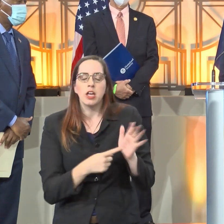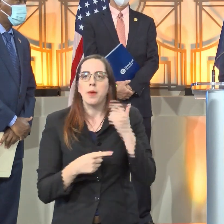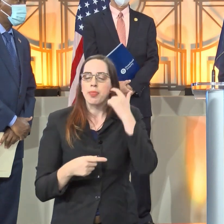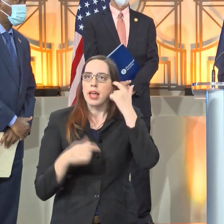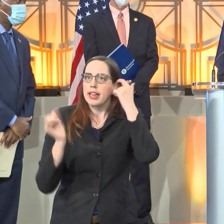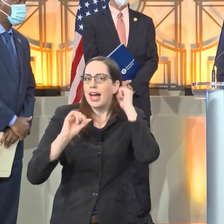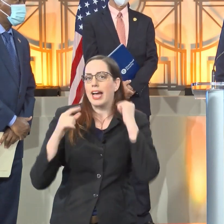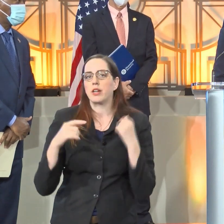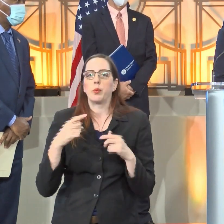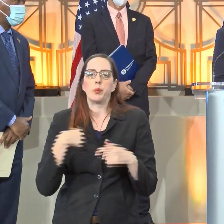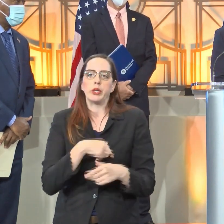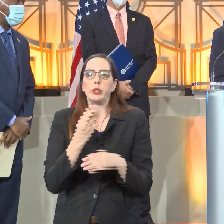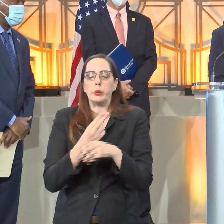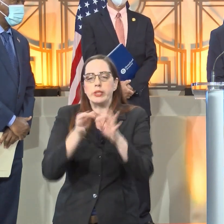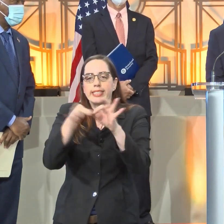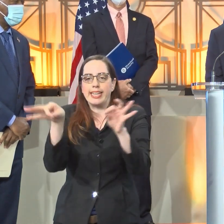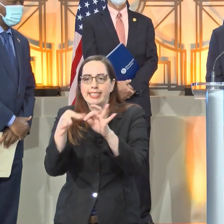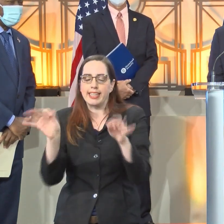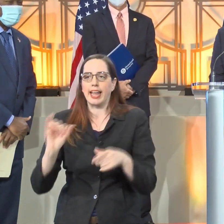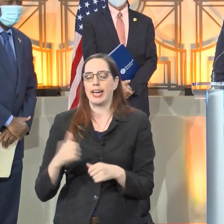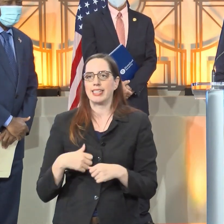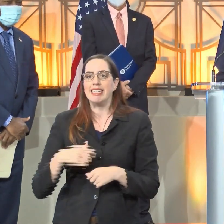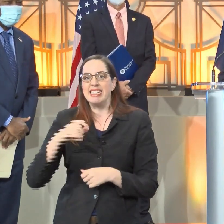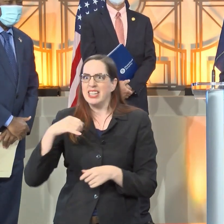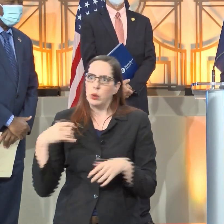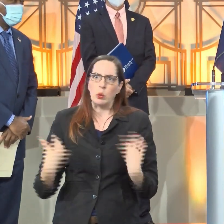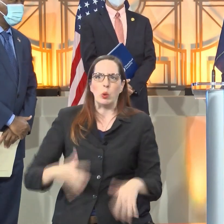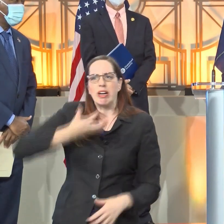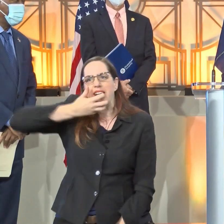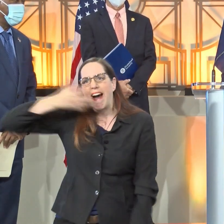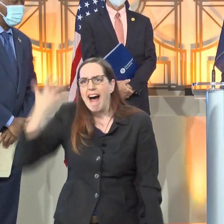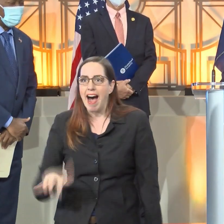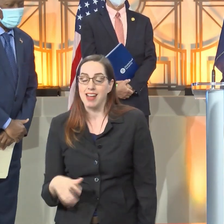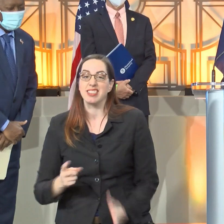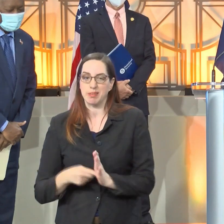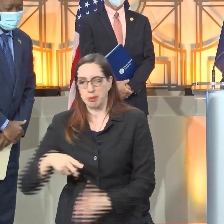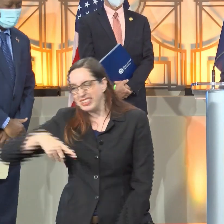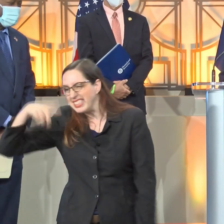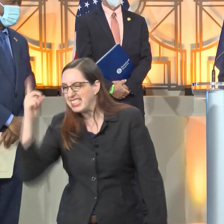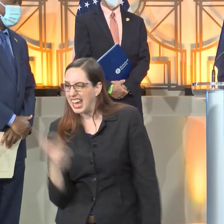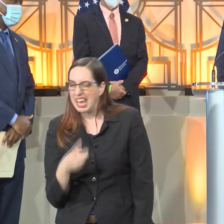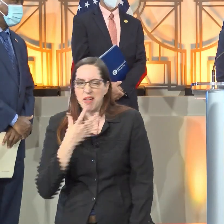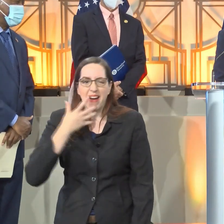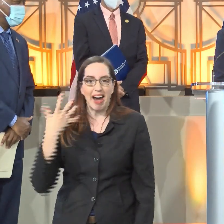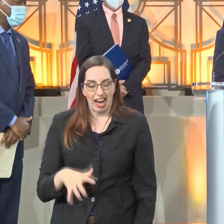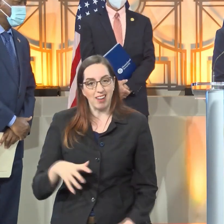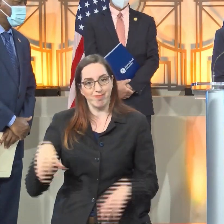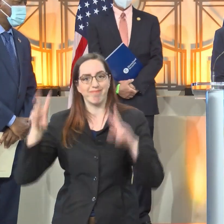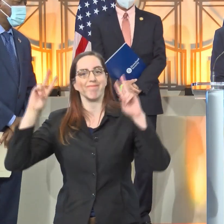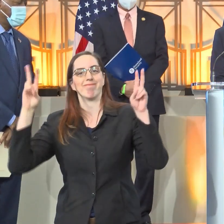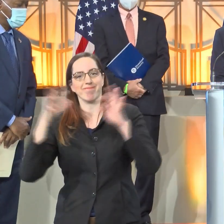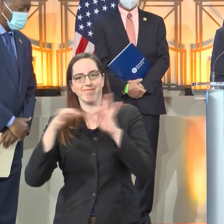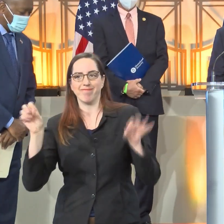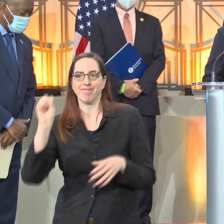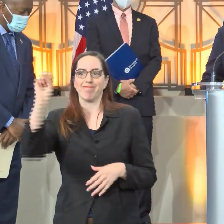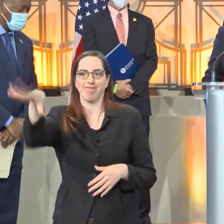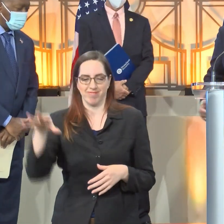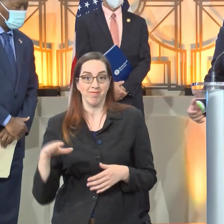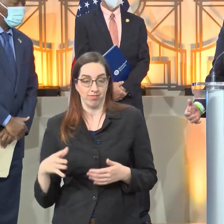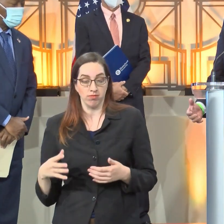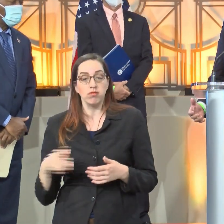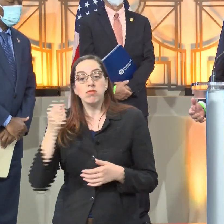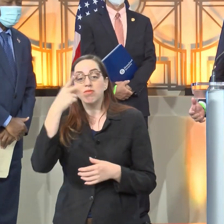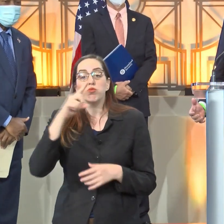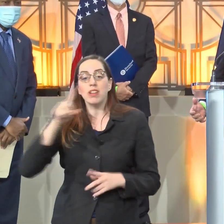like, it's hot. Well, maybe we ought to say it's damn hot sometimes. But the reality of it is, it's